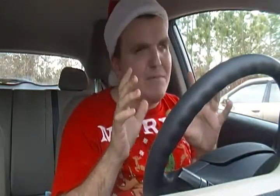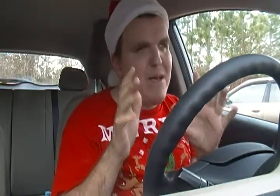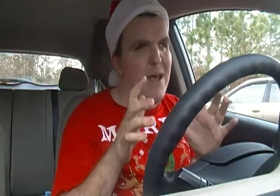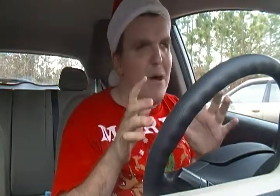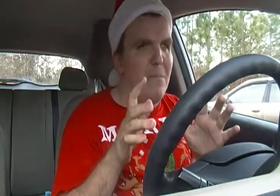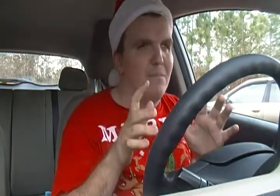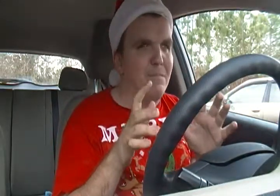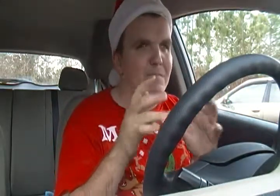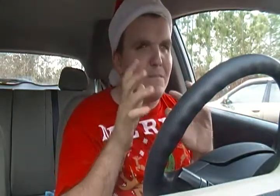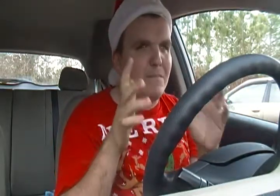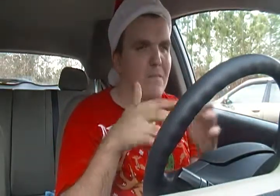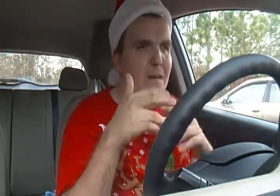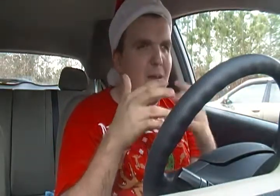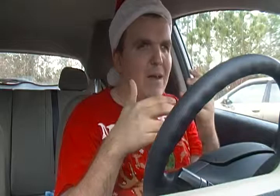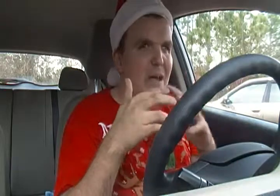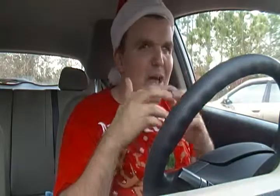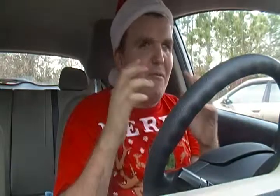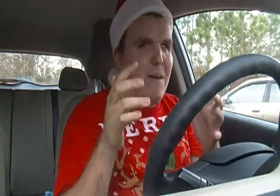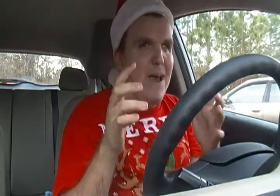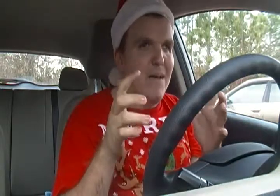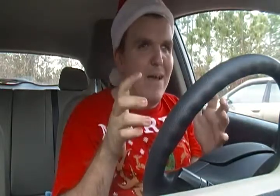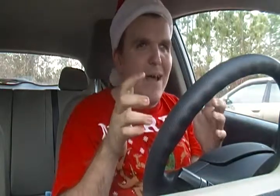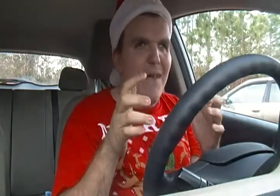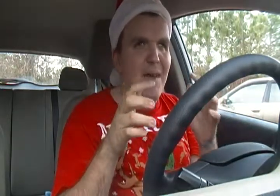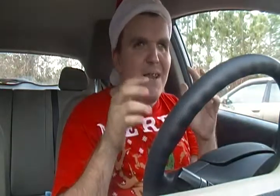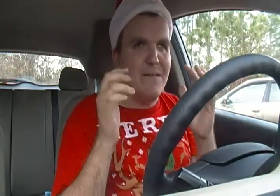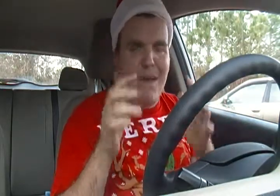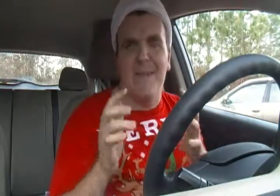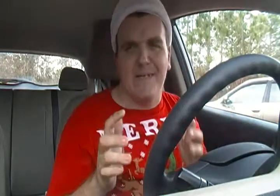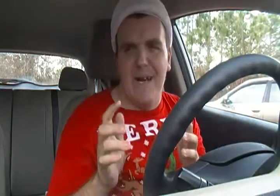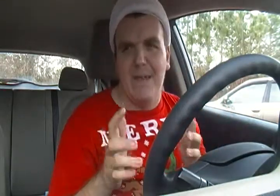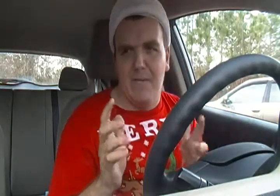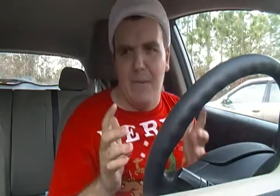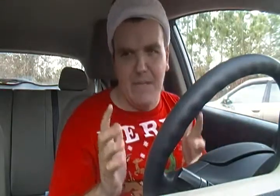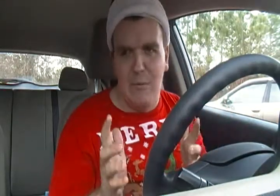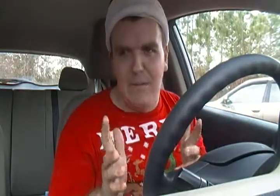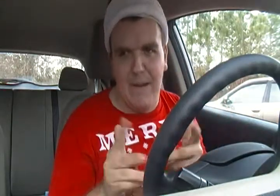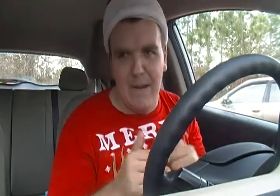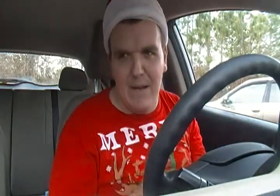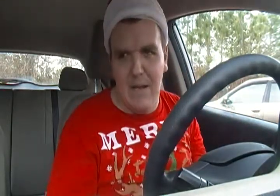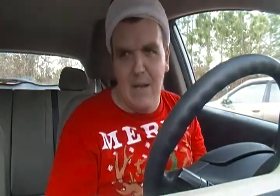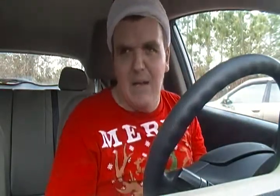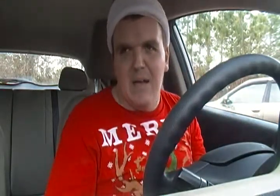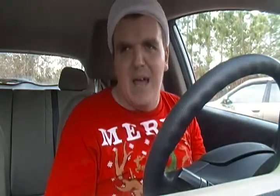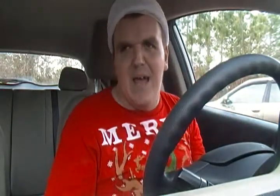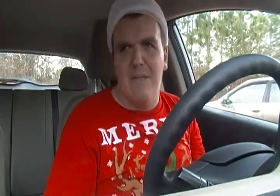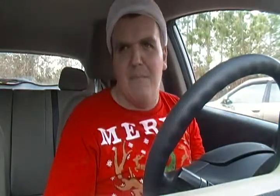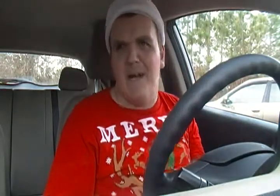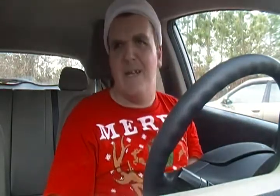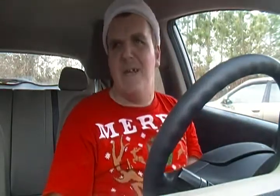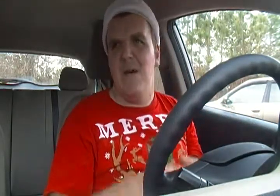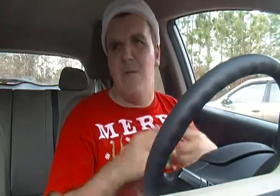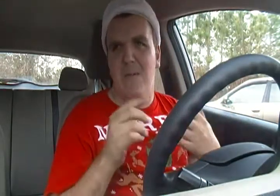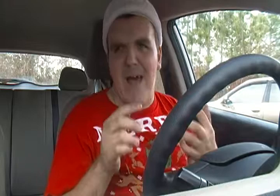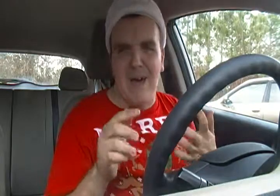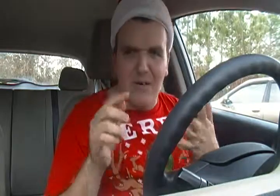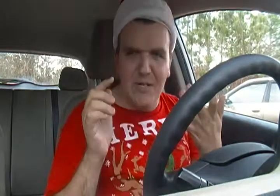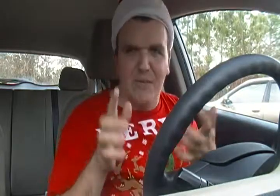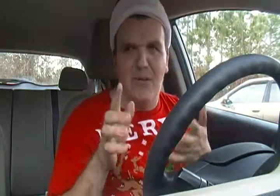has been um ever made i think they just made this leg lamp for this movie because they know that a christmas